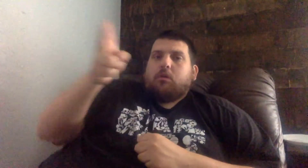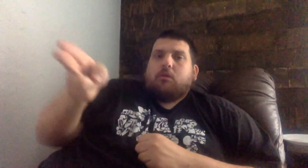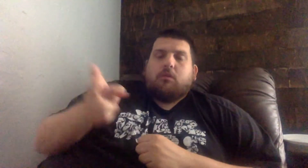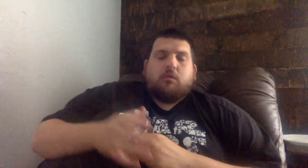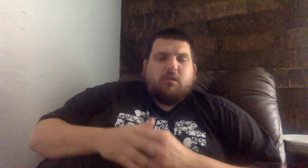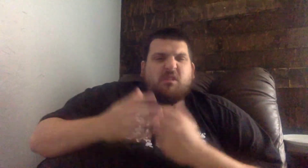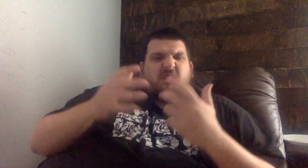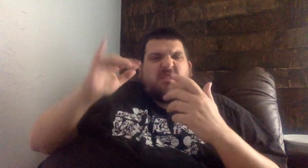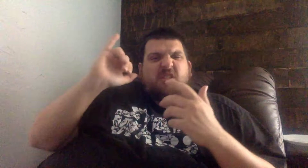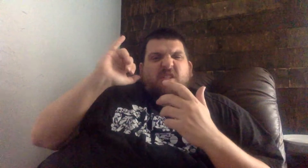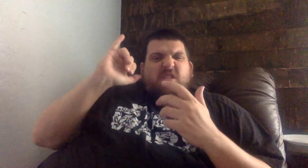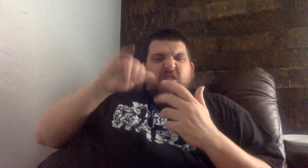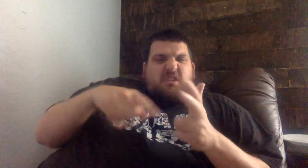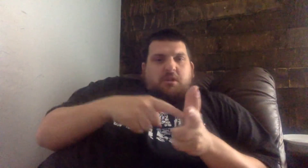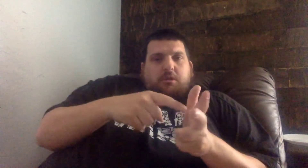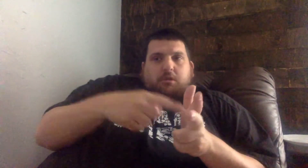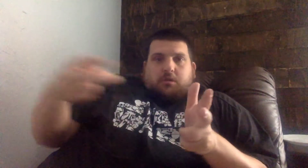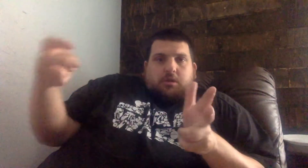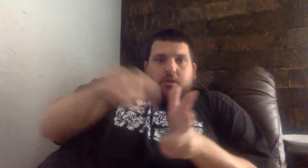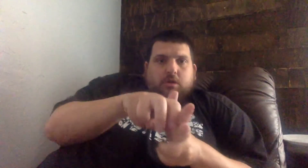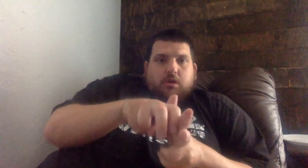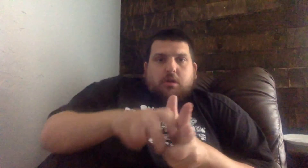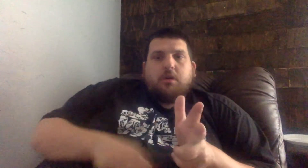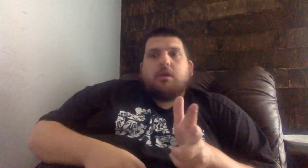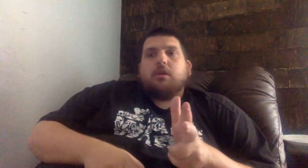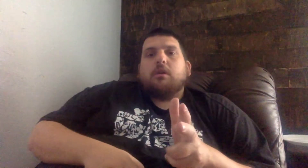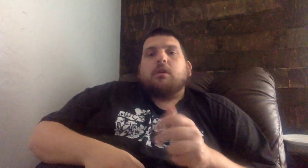Or your car, I'm going to join you in your car.